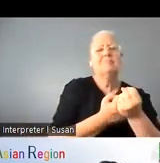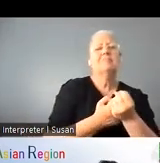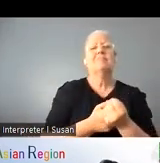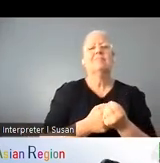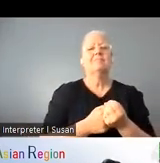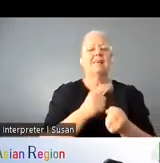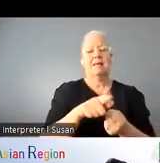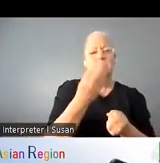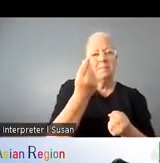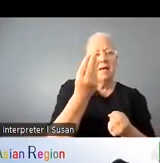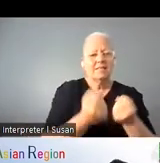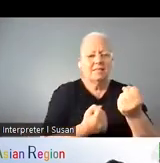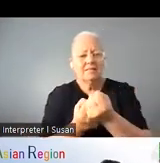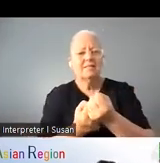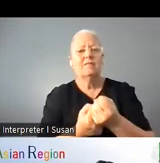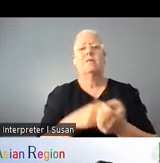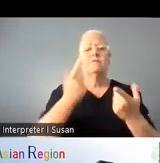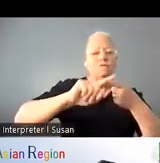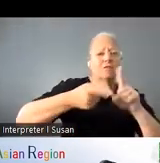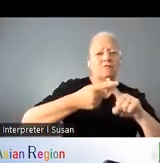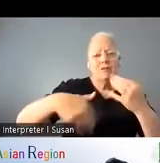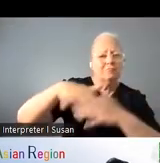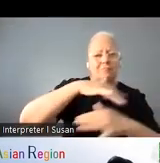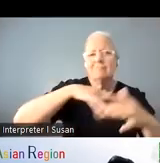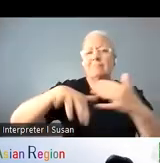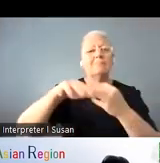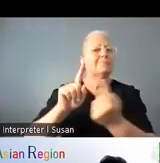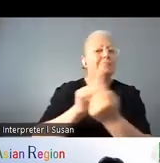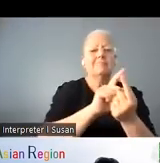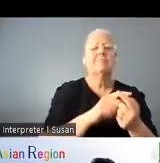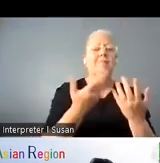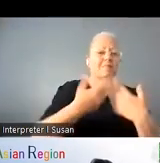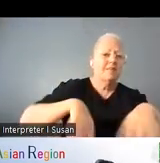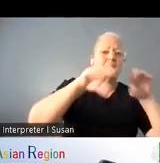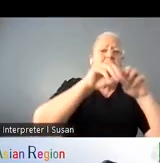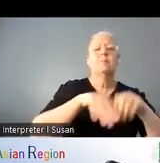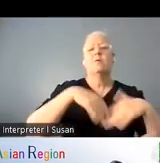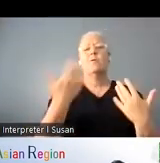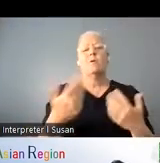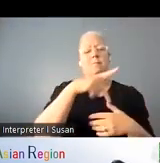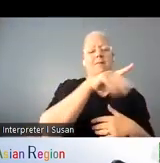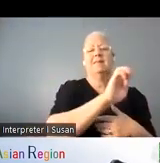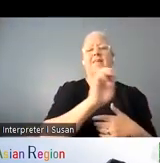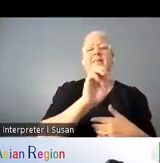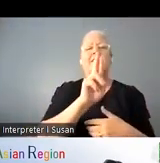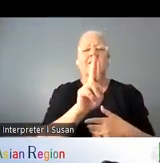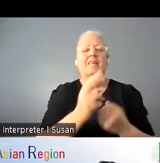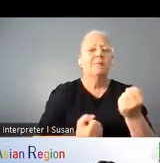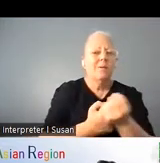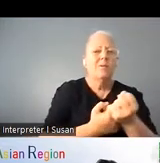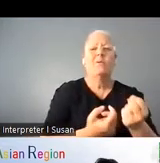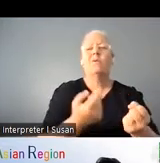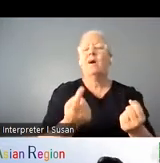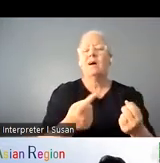support, social support, friends or family, like peer support, social services, and you know any other range of support